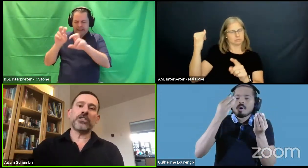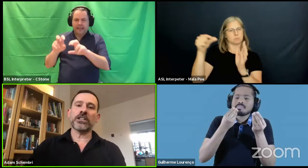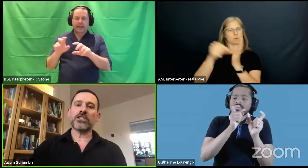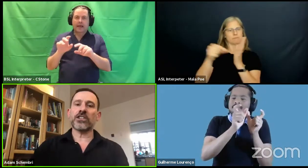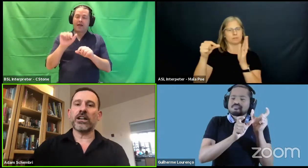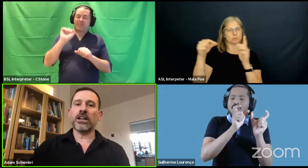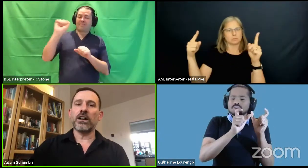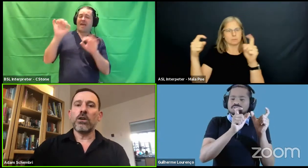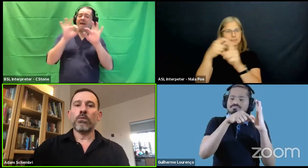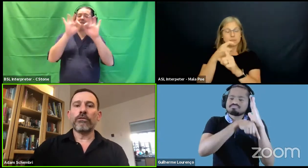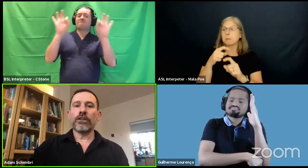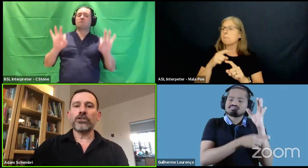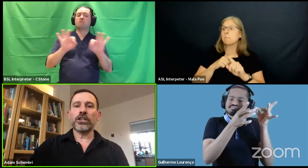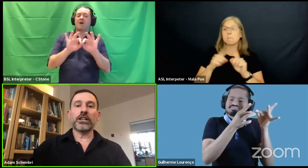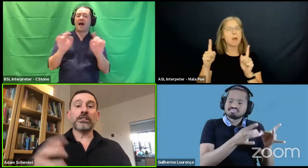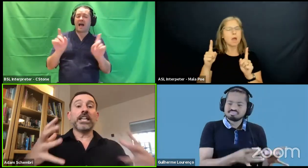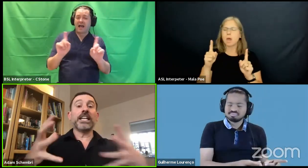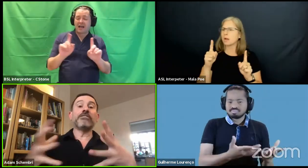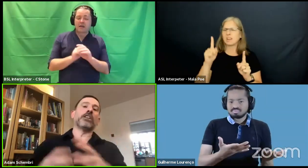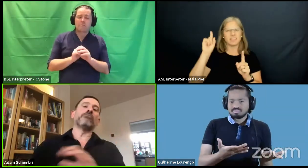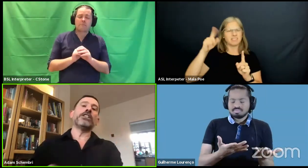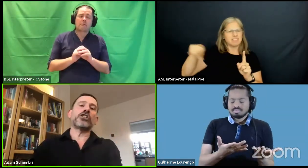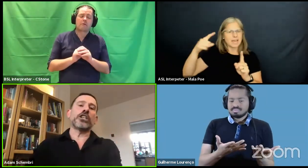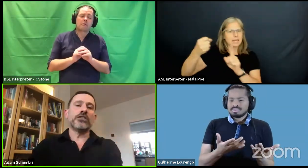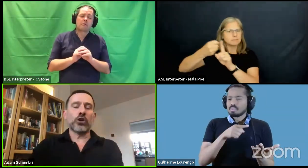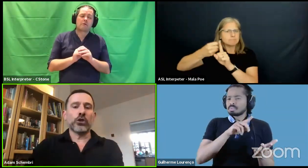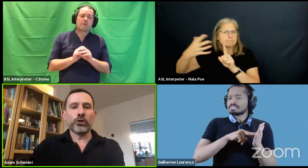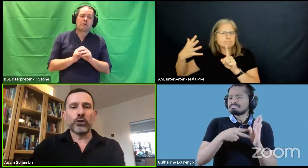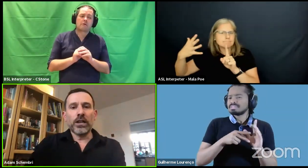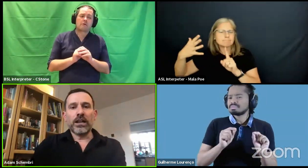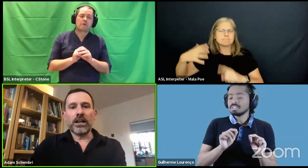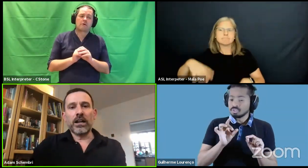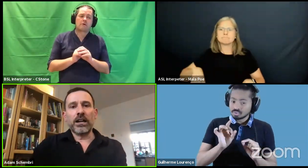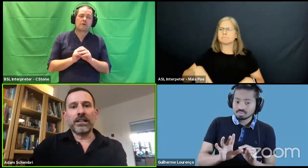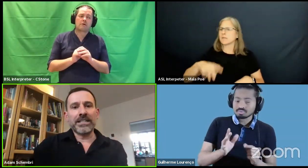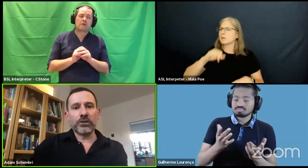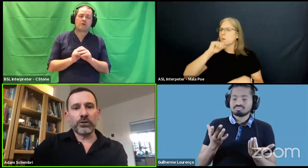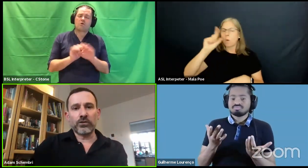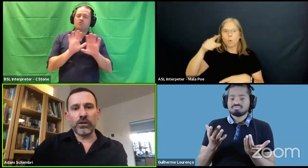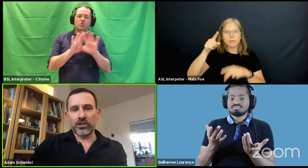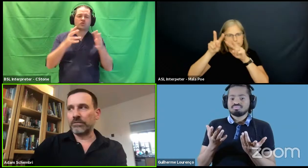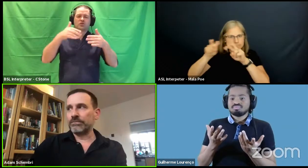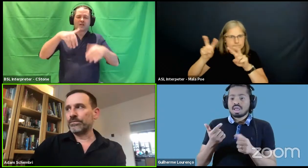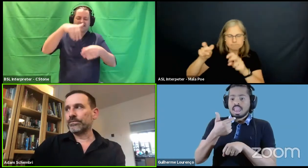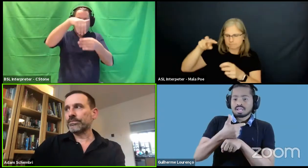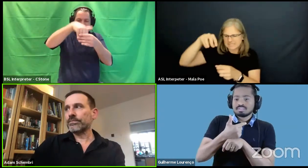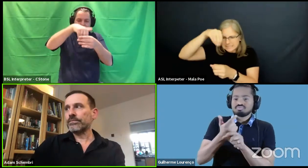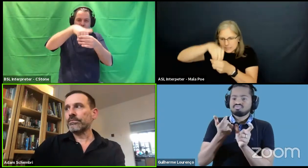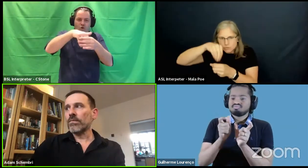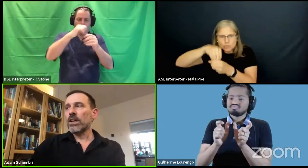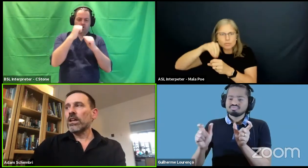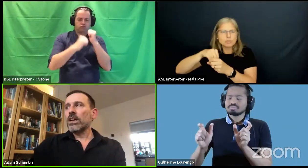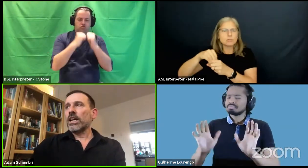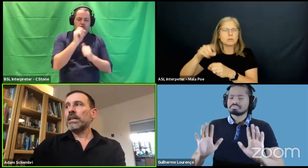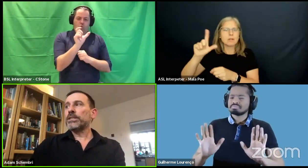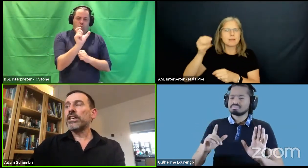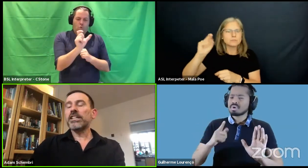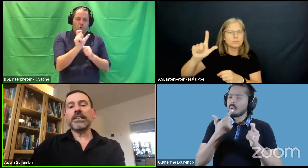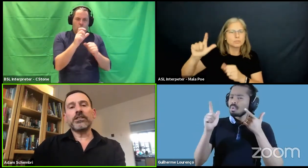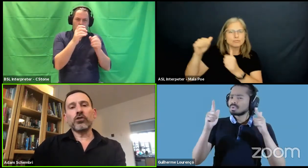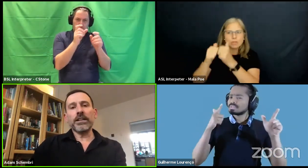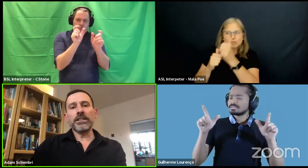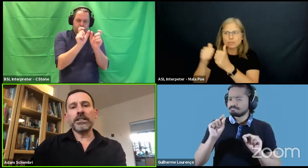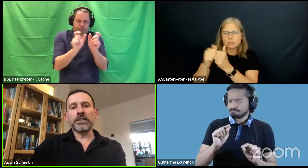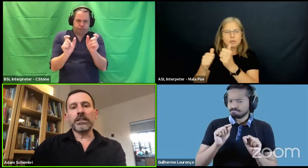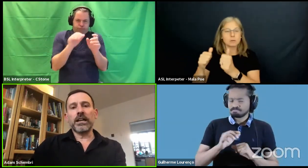than just morphological, rich internal lexical structure. In